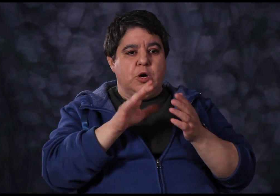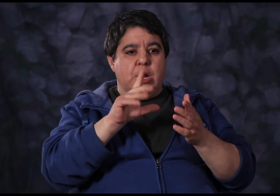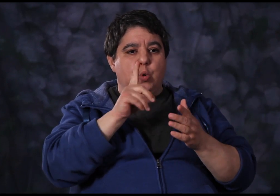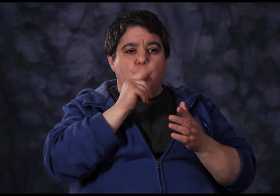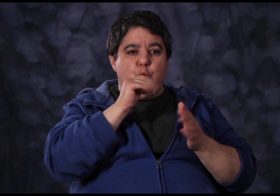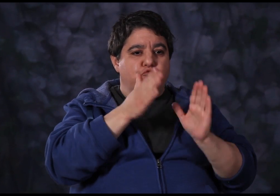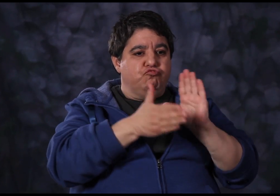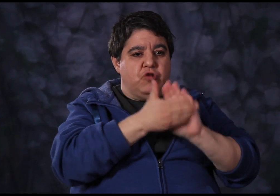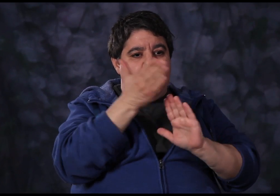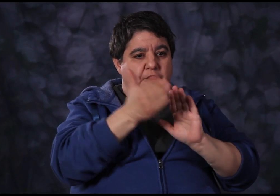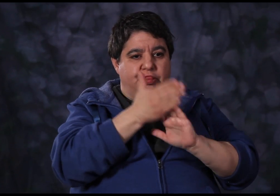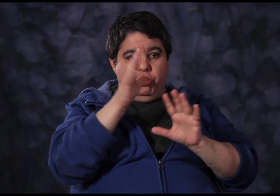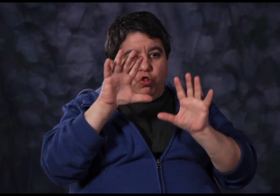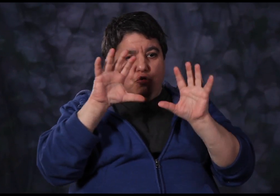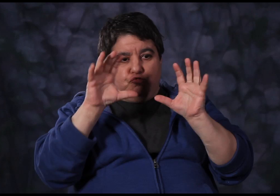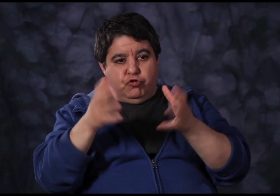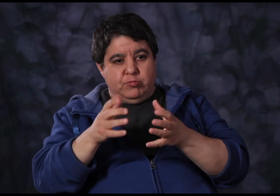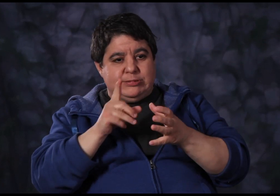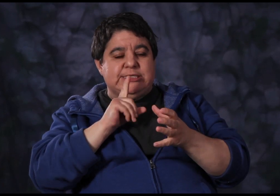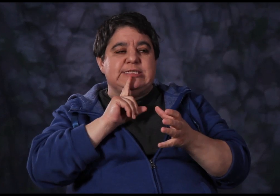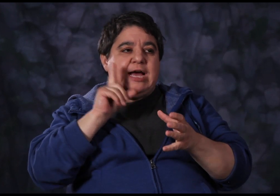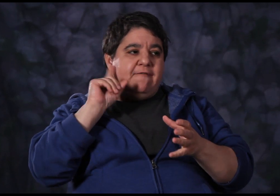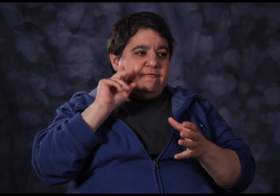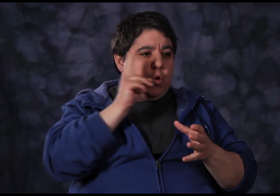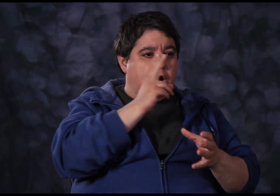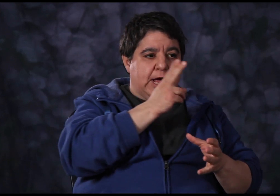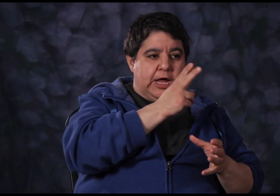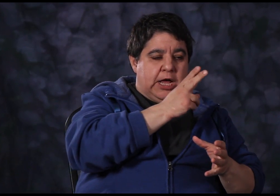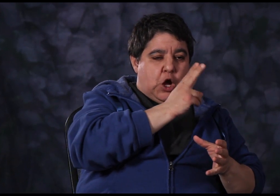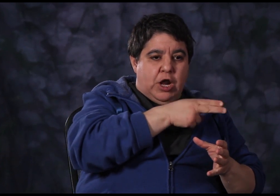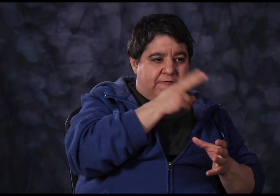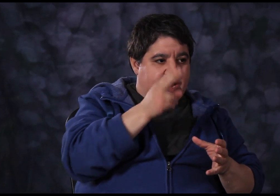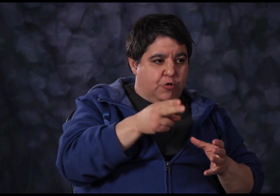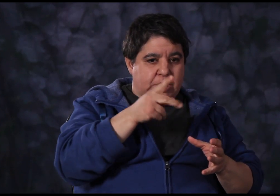For me, it doesn't actually matter if the facilitator is deaf or not.